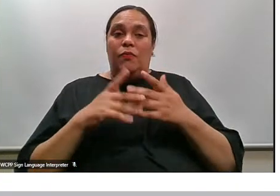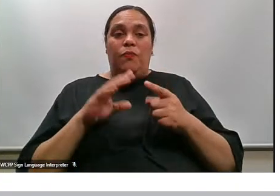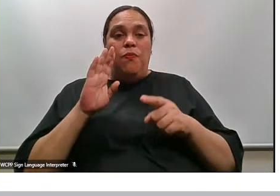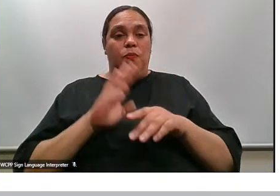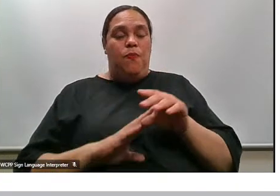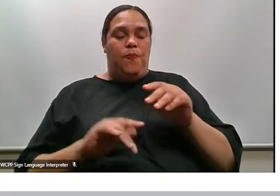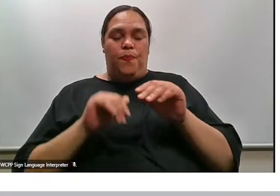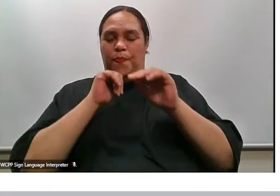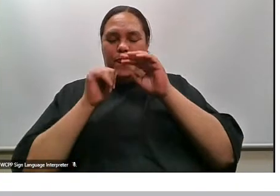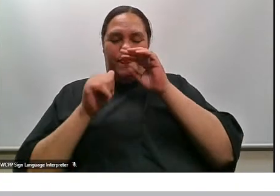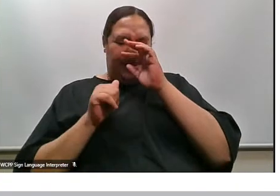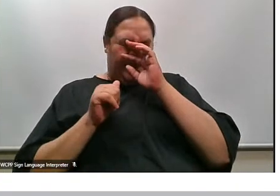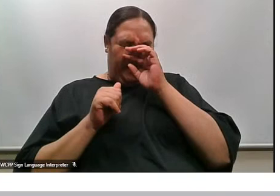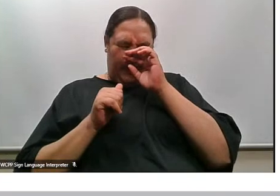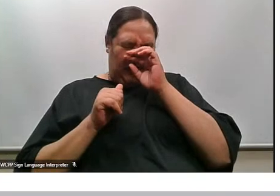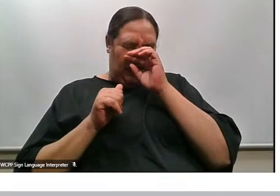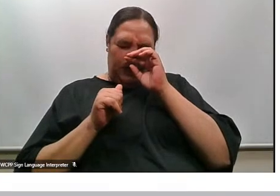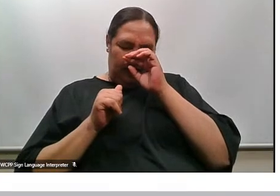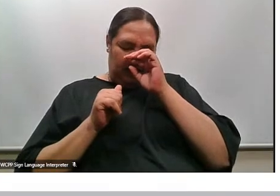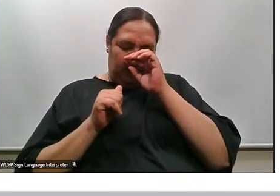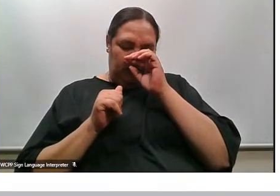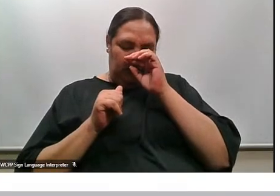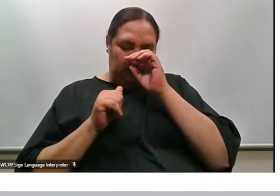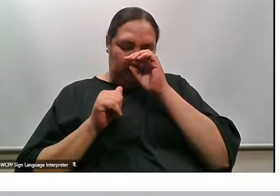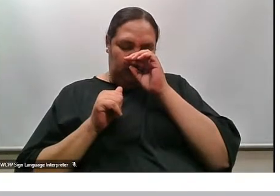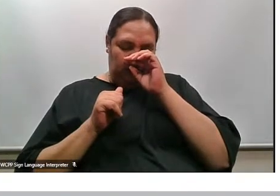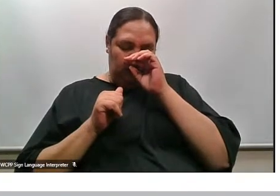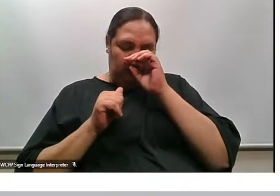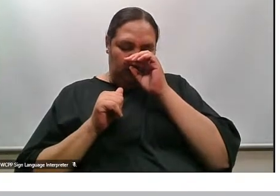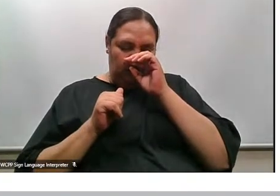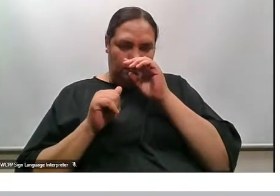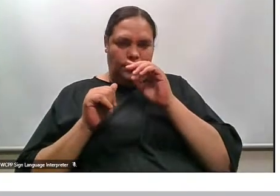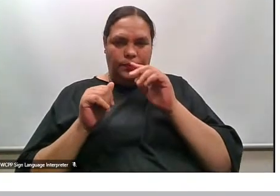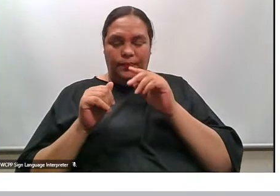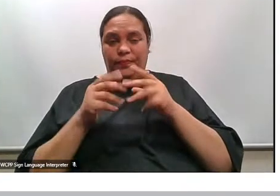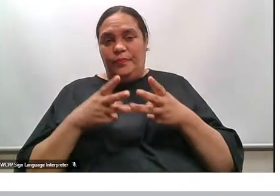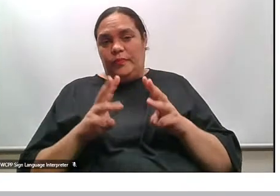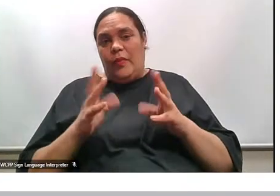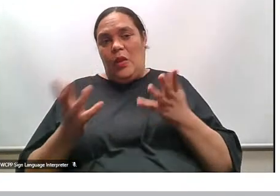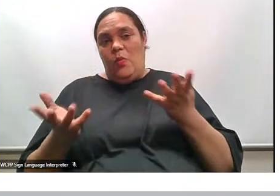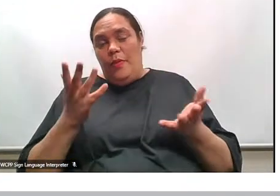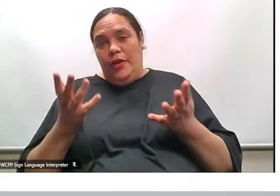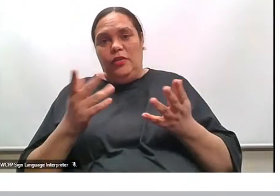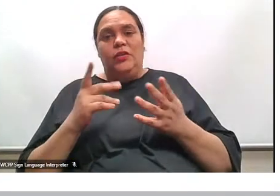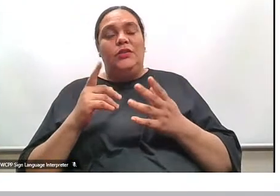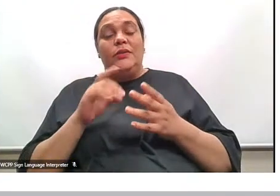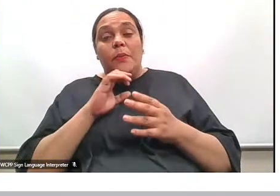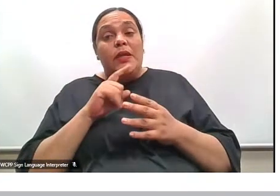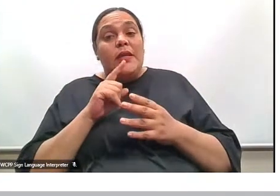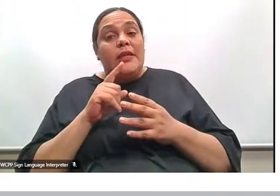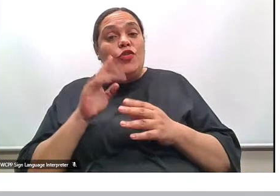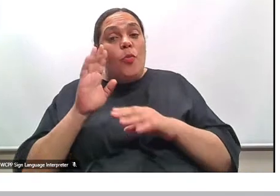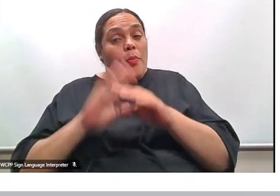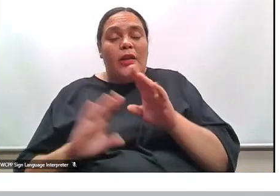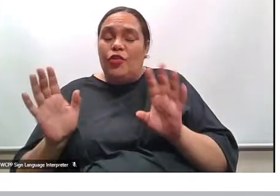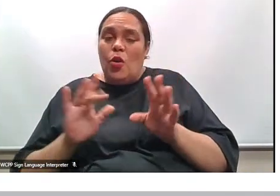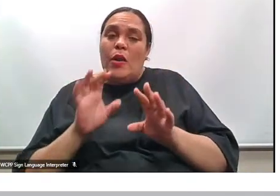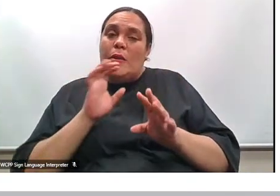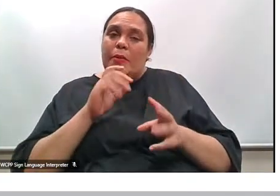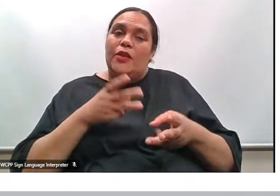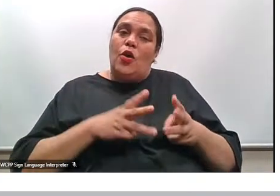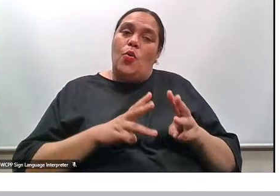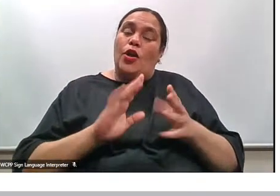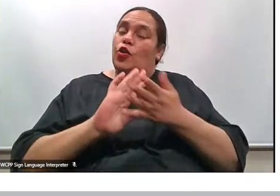not a measure of revenue generation. They're a measure to correct conduct. So we don't manage them in a manner that